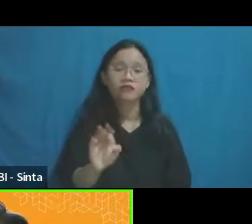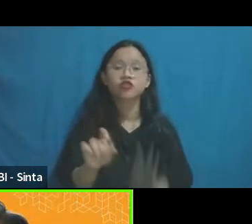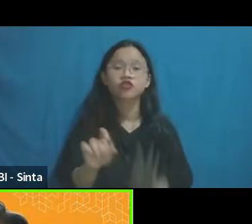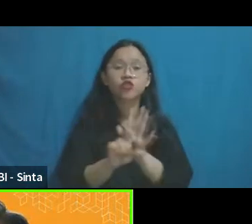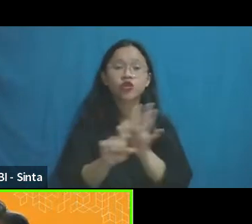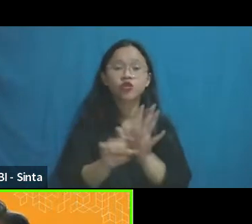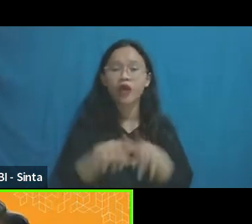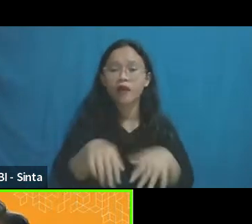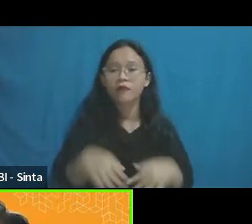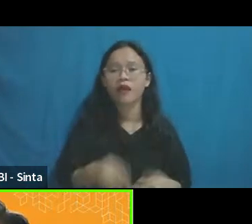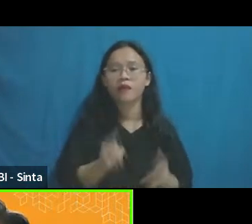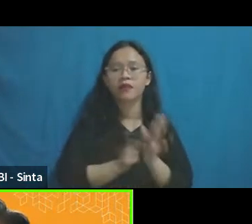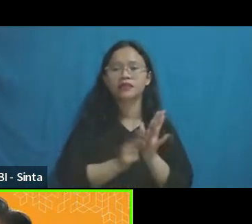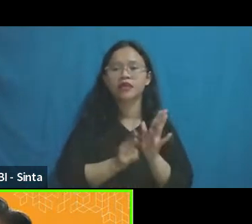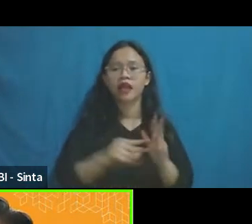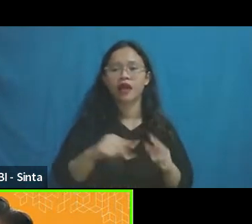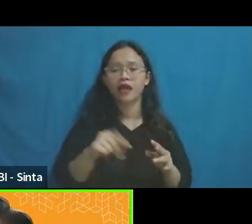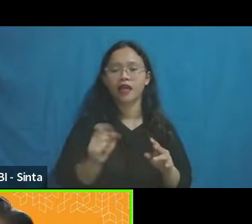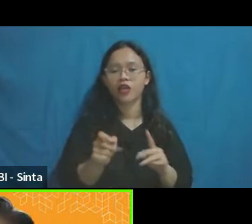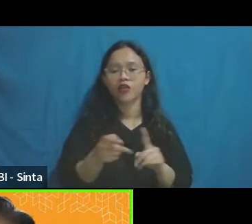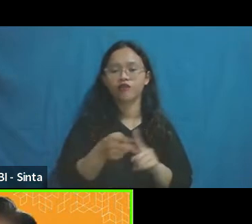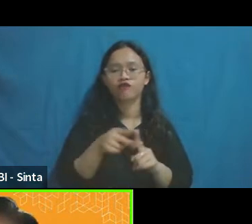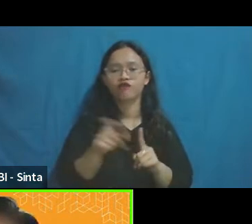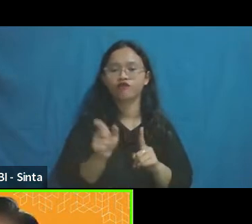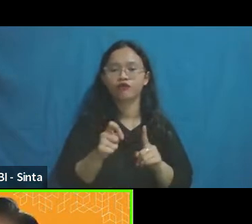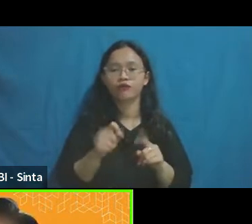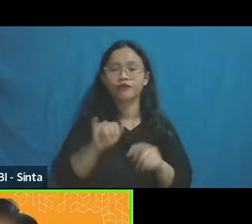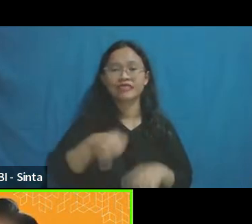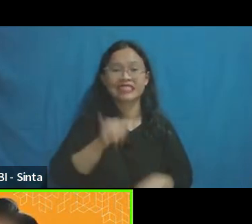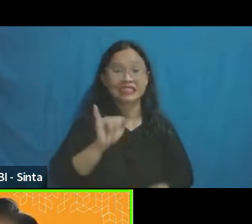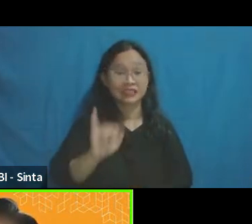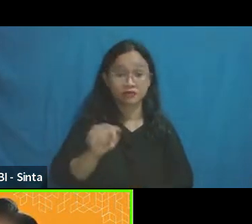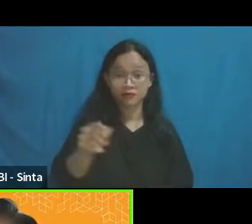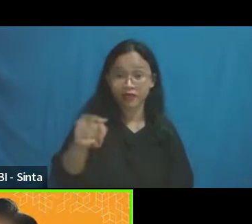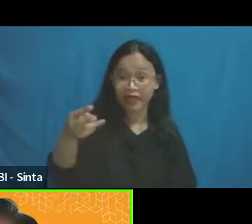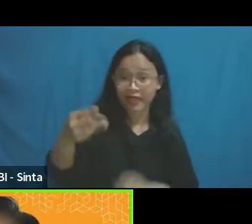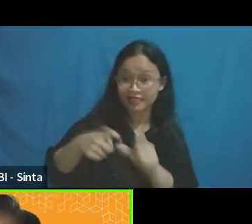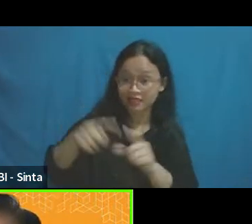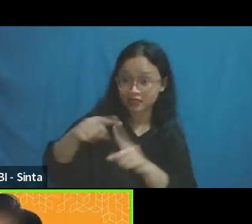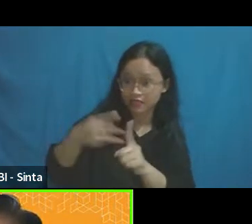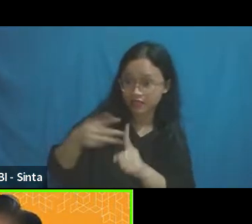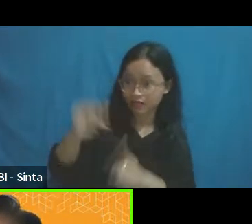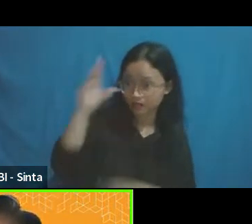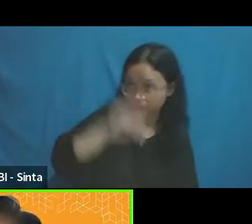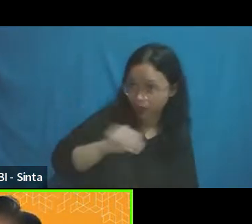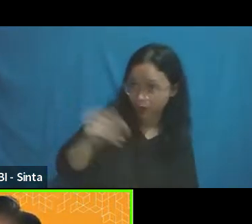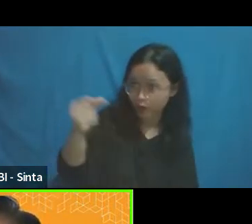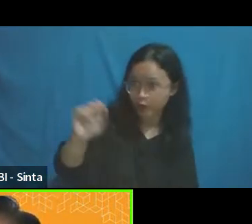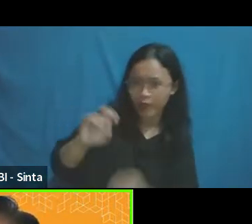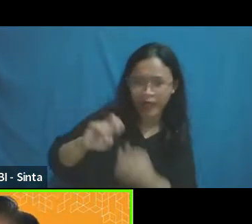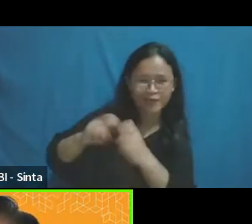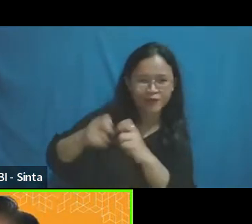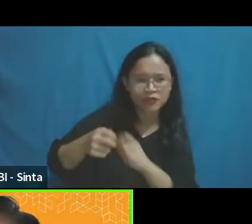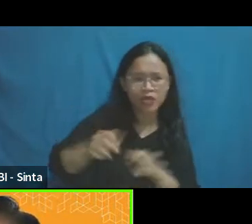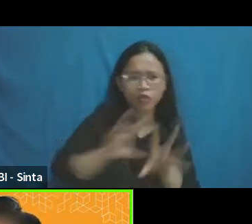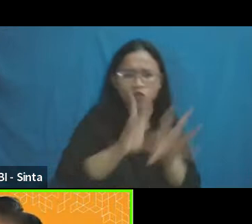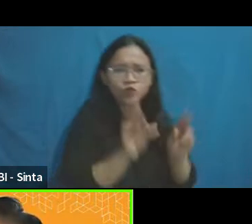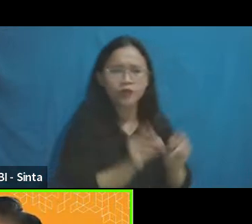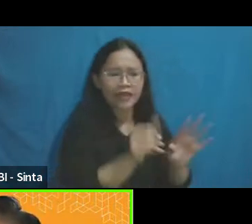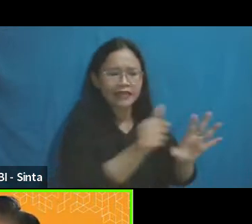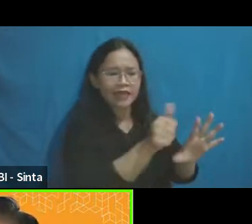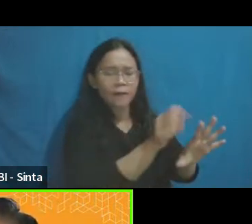think there are probably around 60,000 people become refugees in their